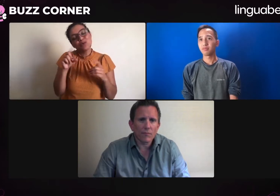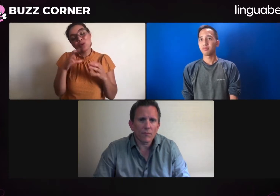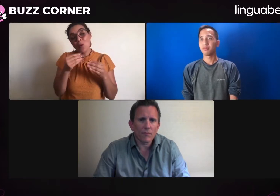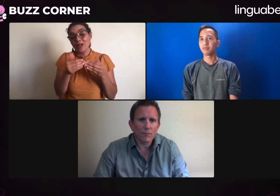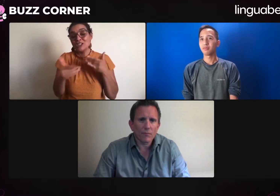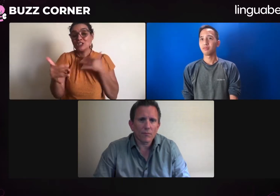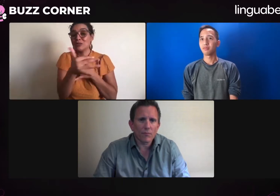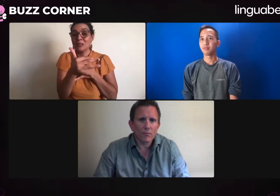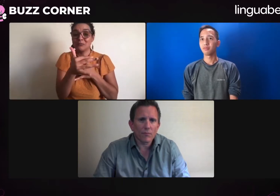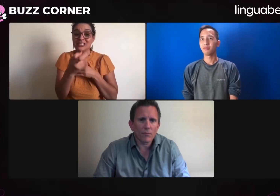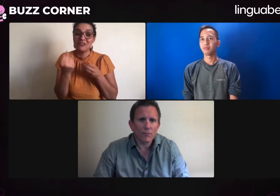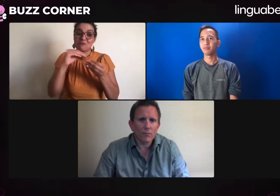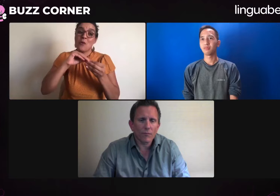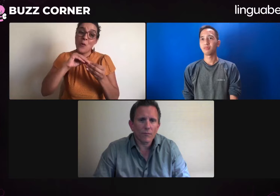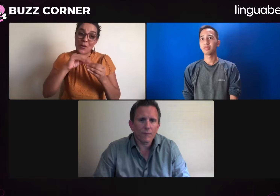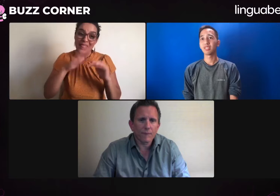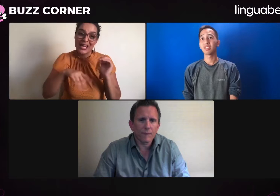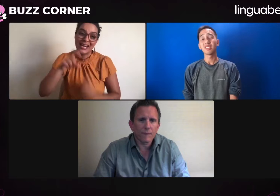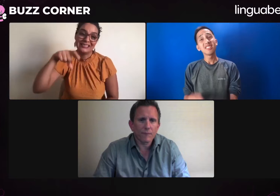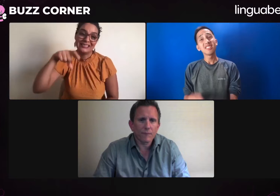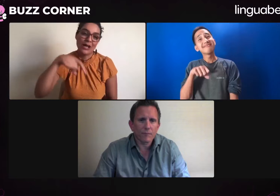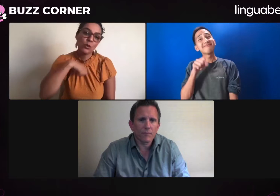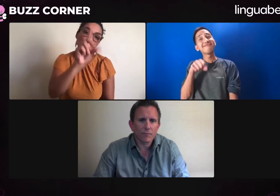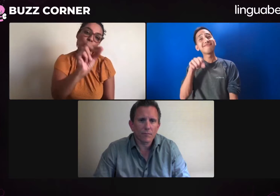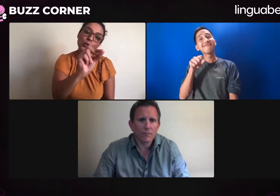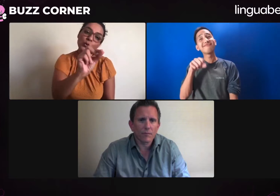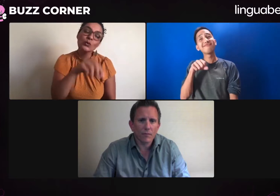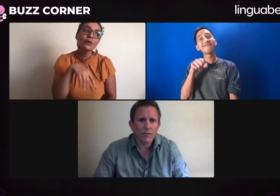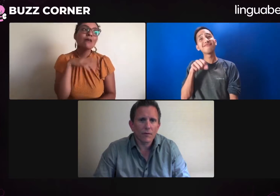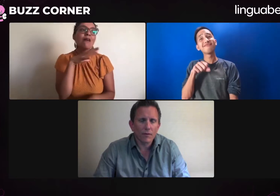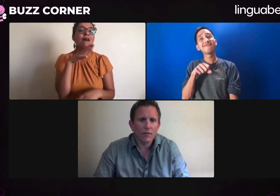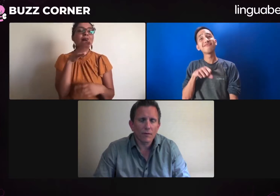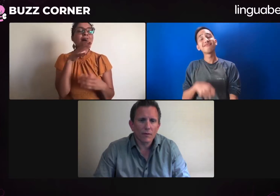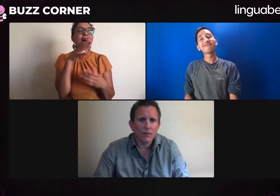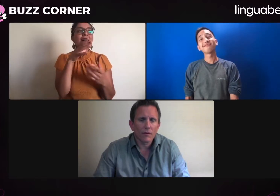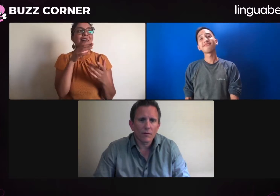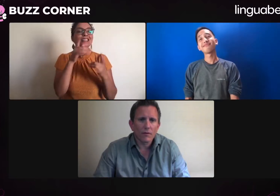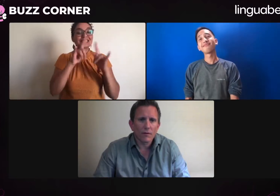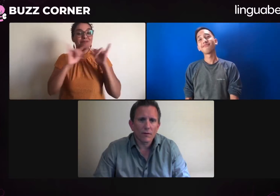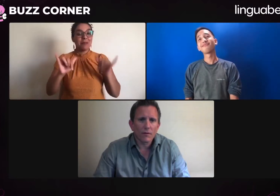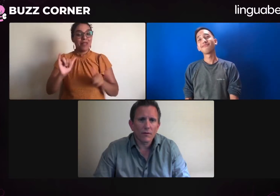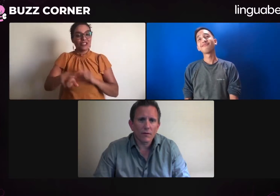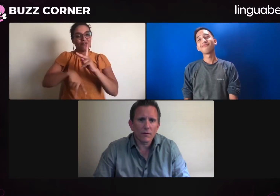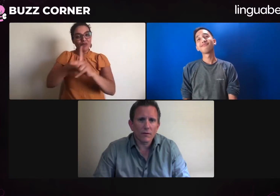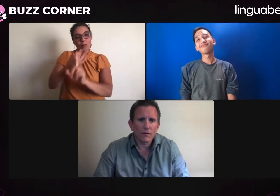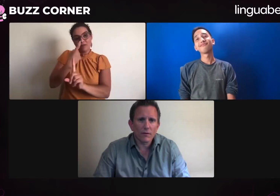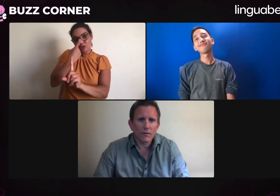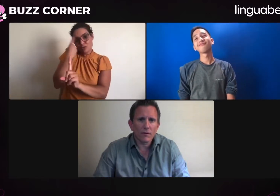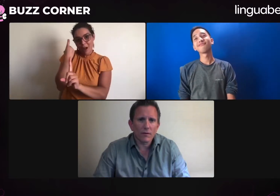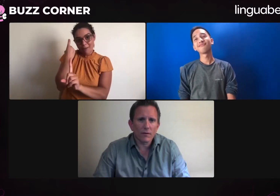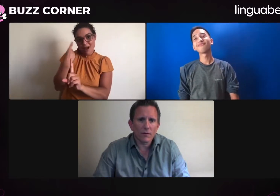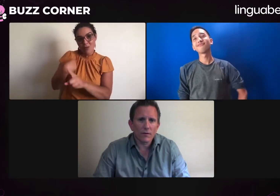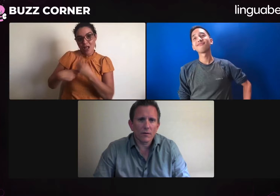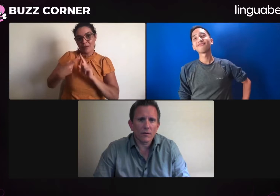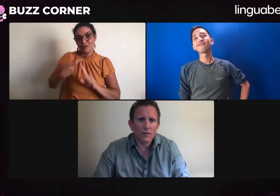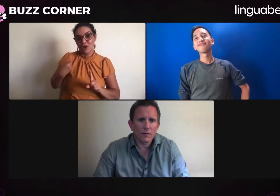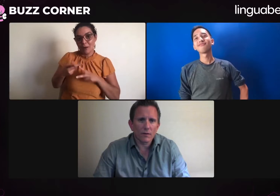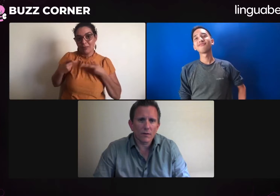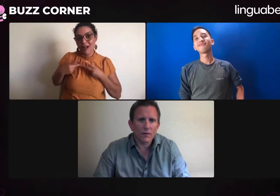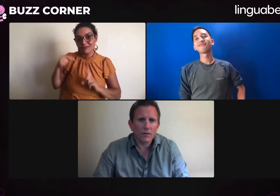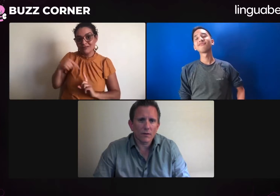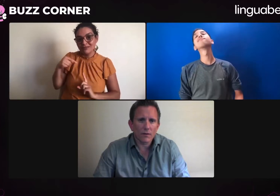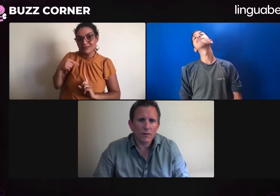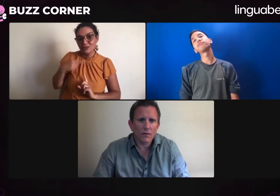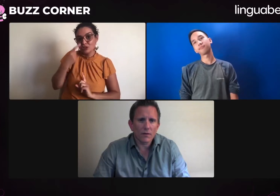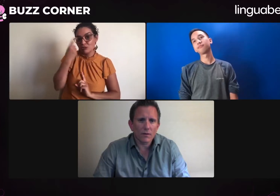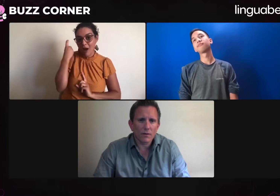accountable. And we do that, but also there can be extremes as well, which are sometimes unnecessary. At the same time,